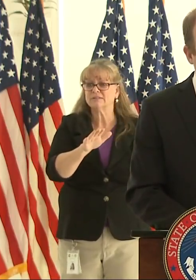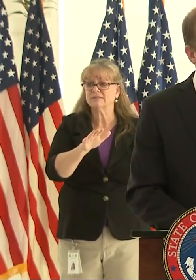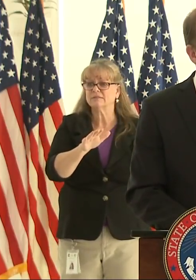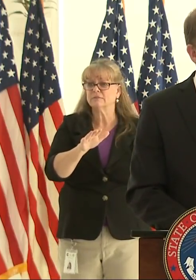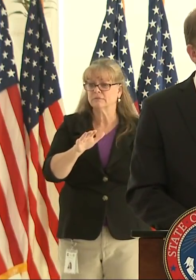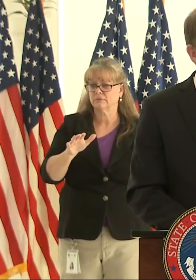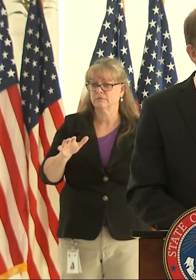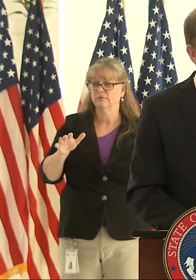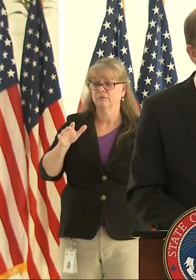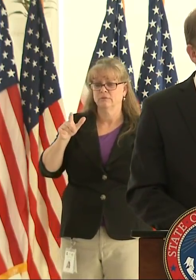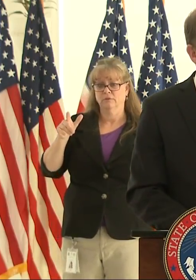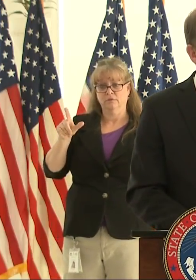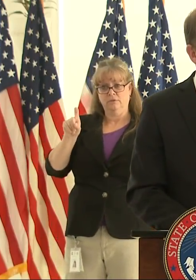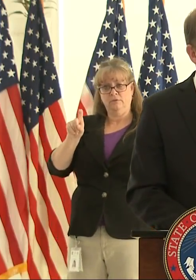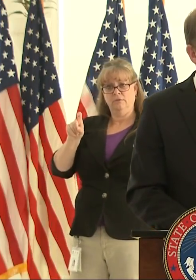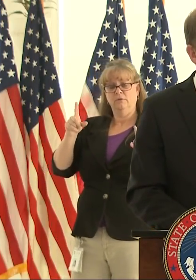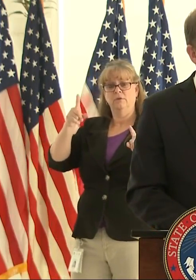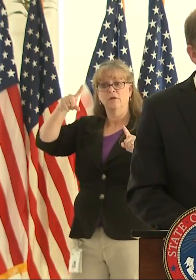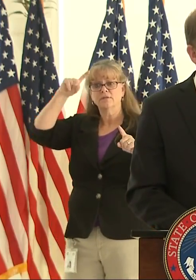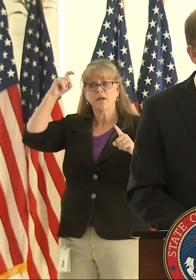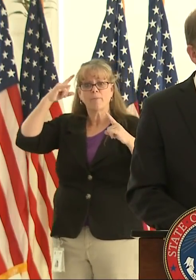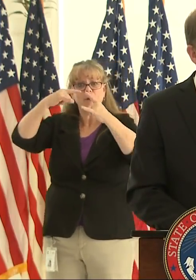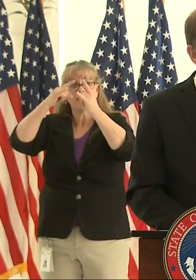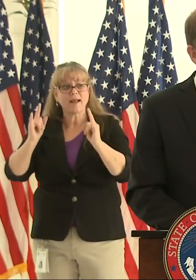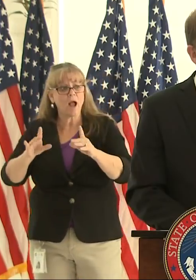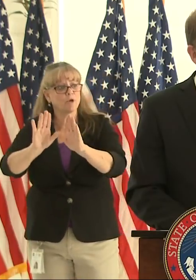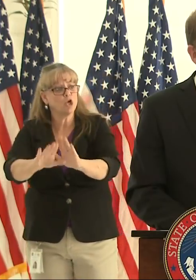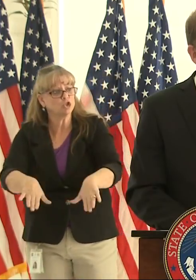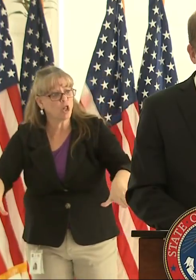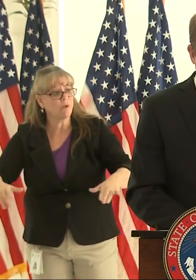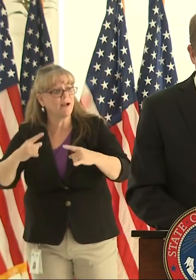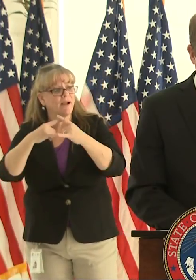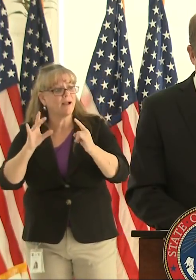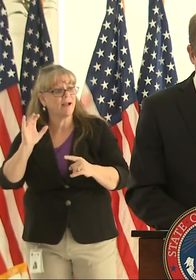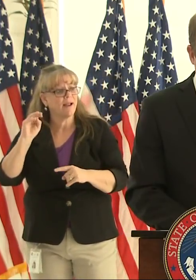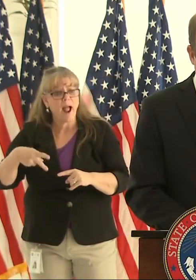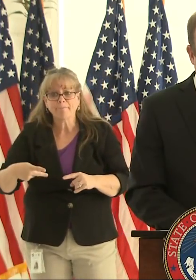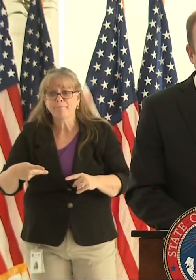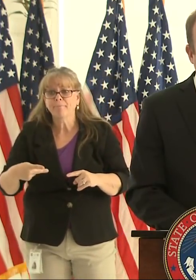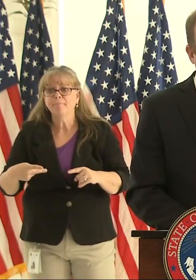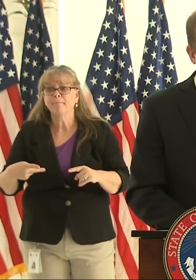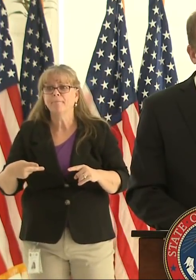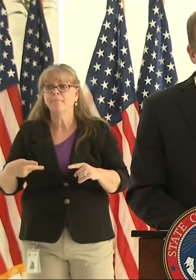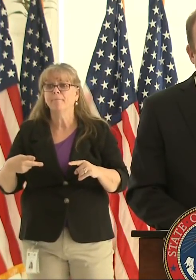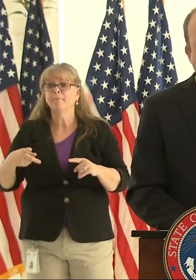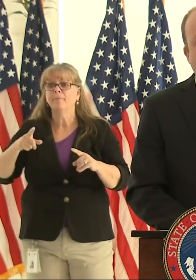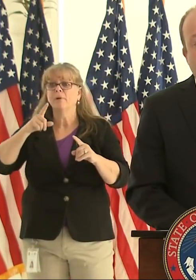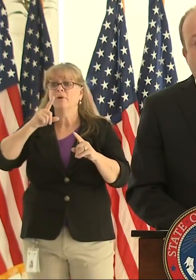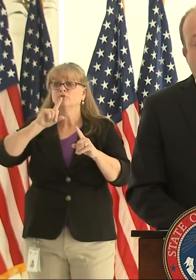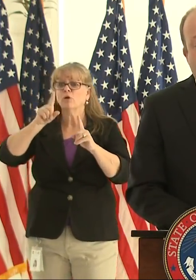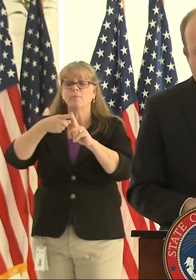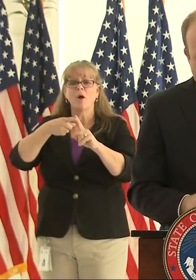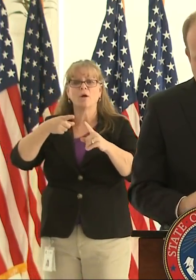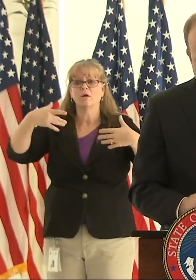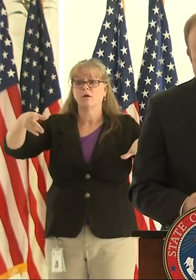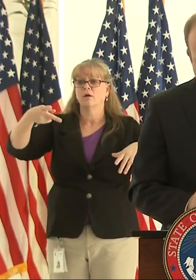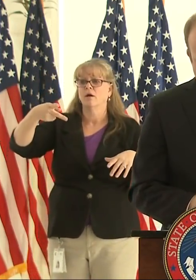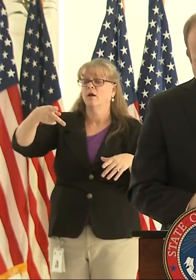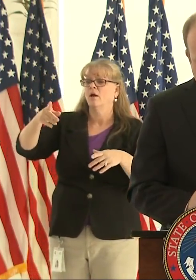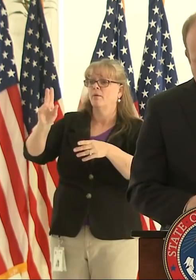camps? Are those going to be allowed? And with professional sports, Broncos, things like that, what can folks expect?